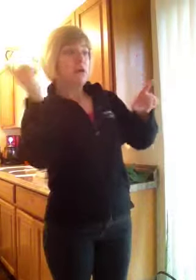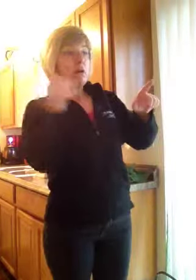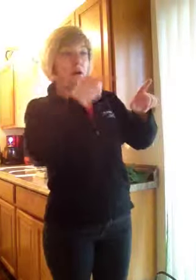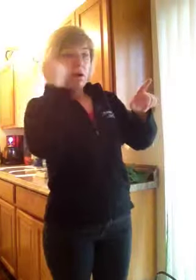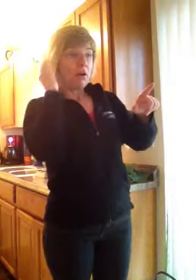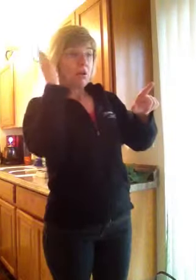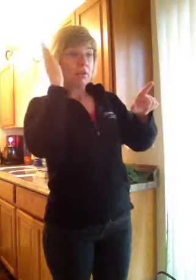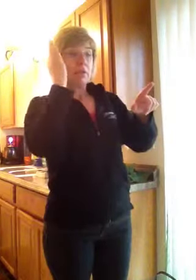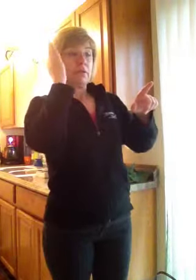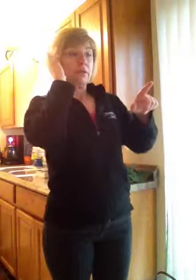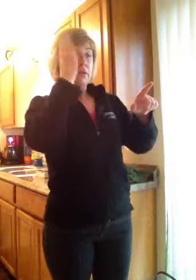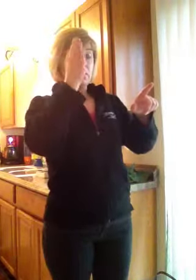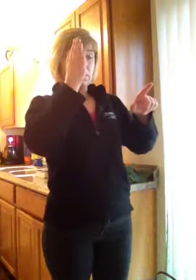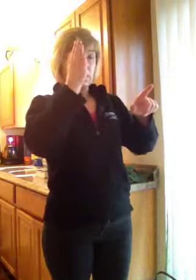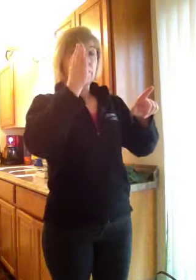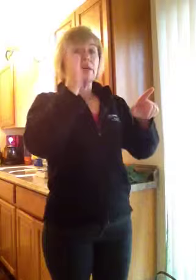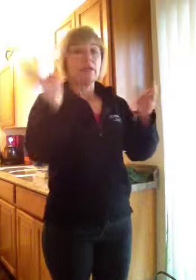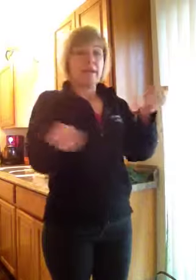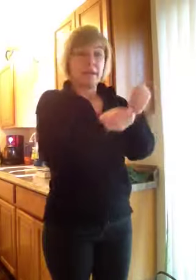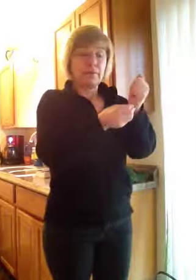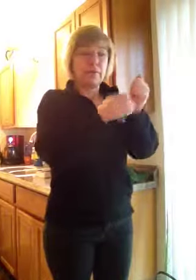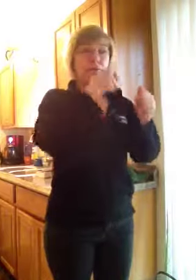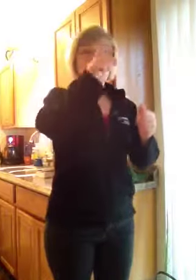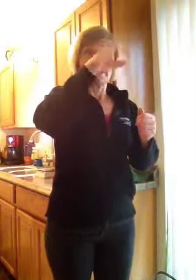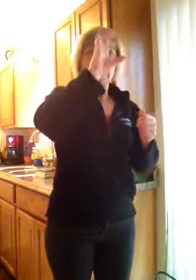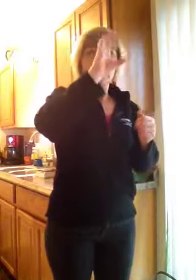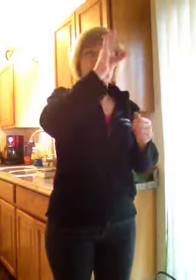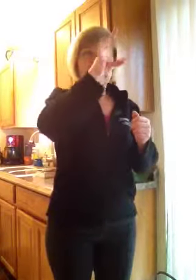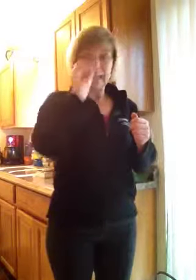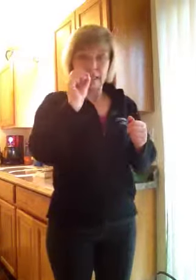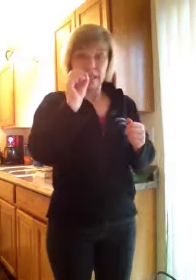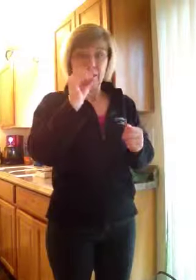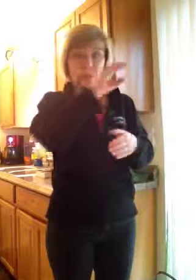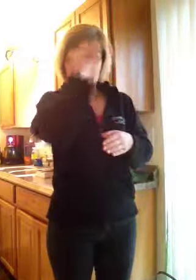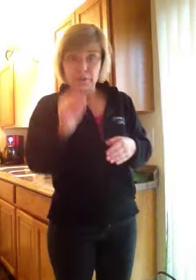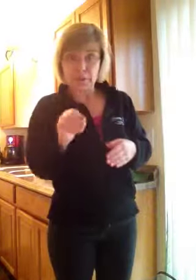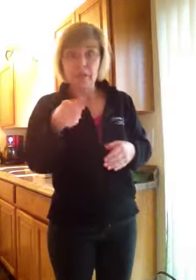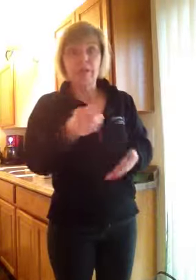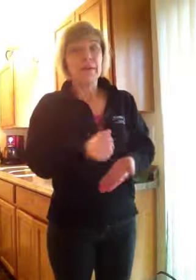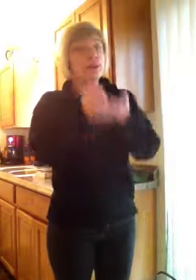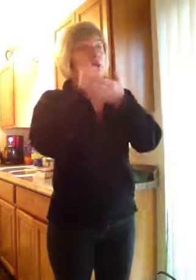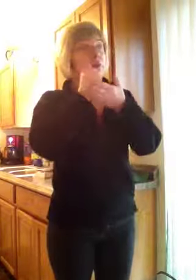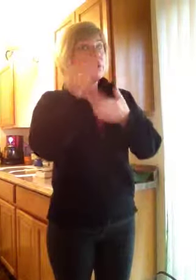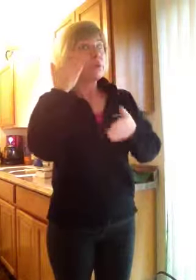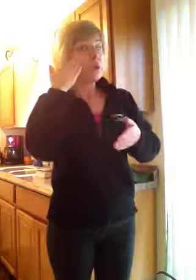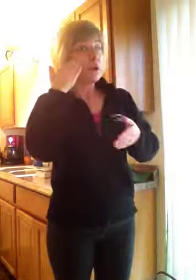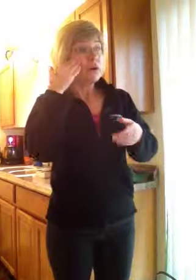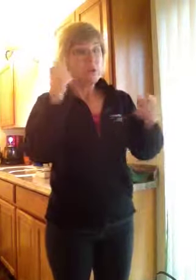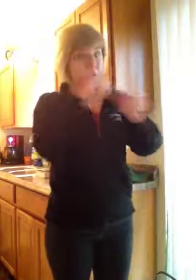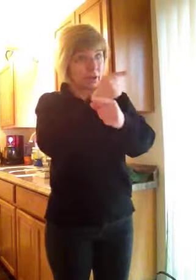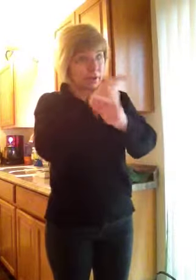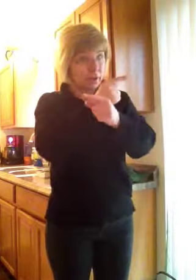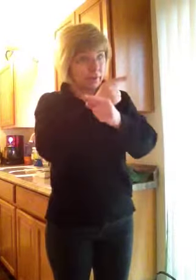geometry problems. There's a whole lot of situations where you'll know what 2 of the angles are, but you need to figure out what the 3rd angle